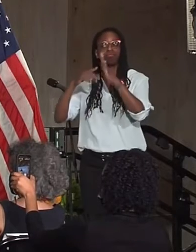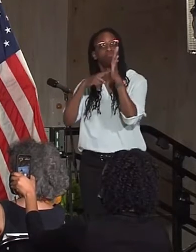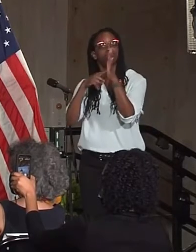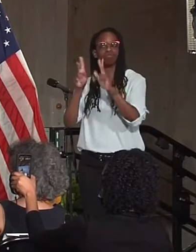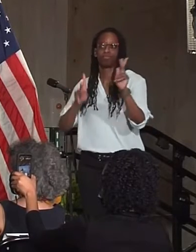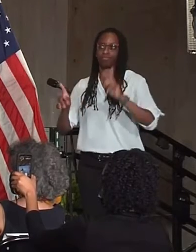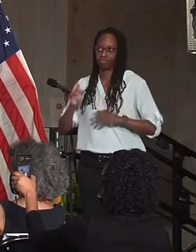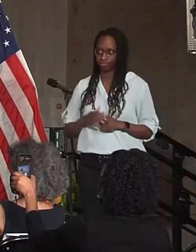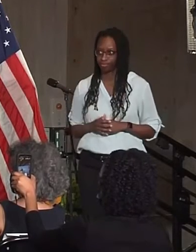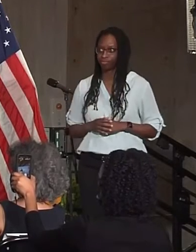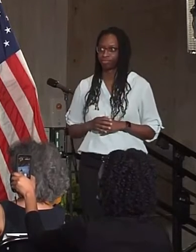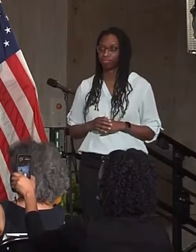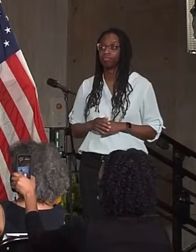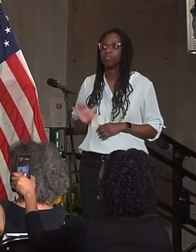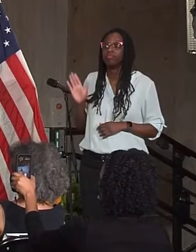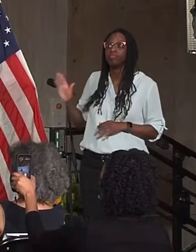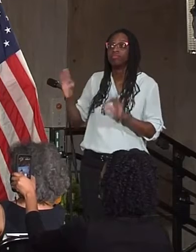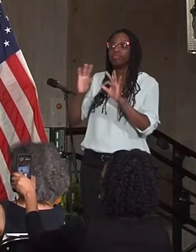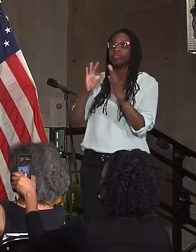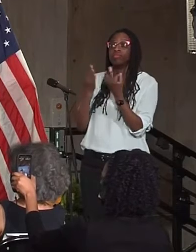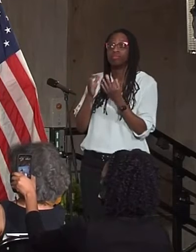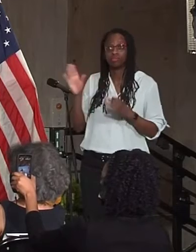Boston's paradigm shift.